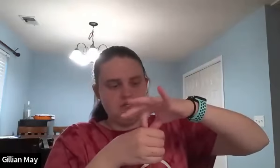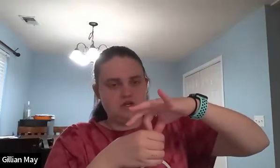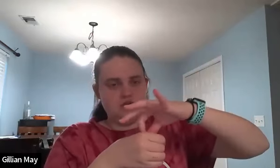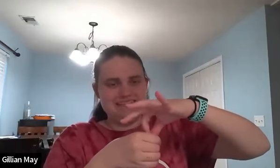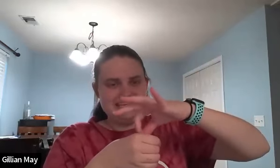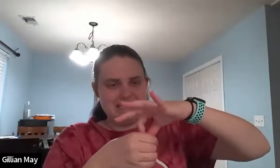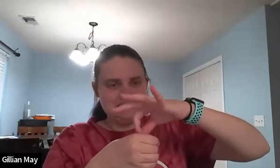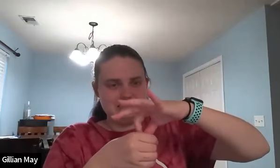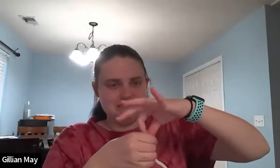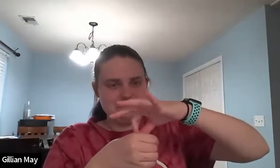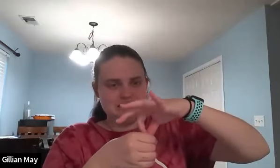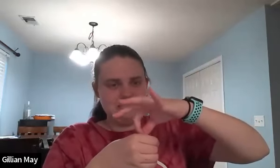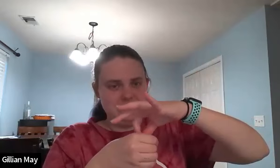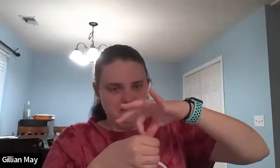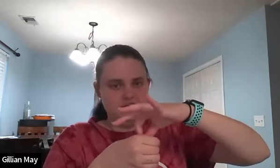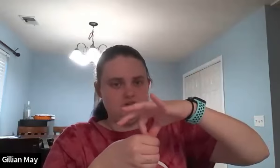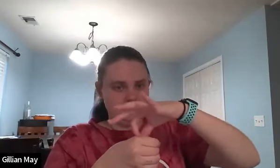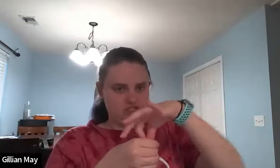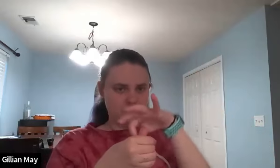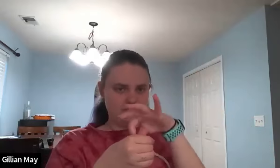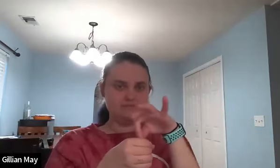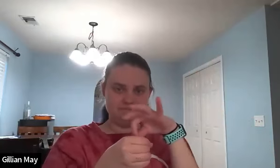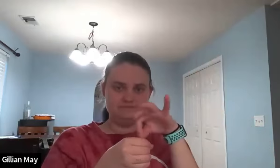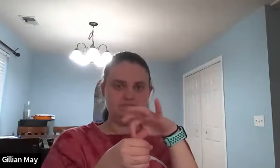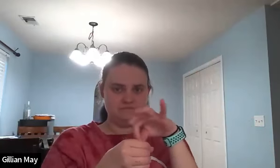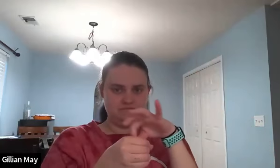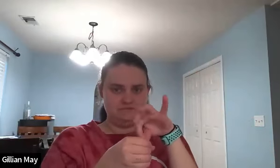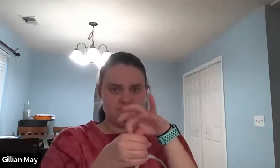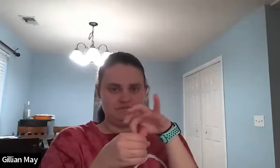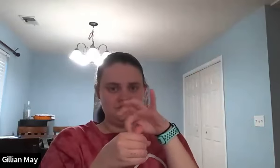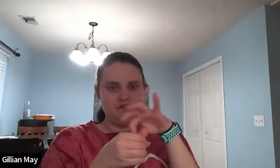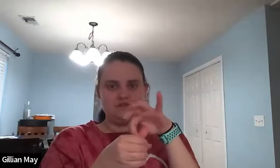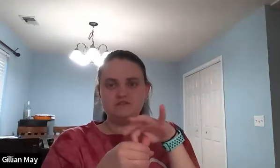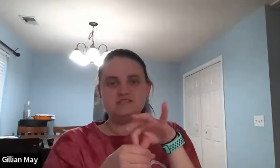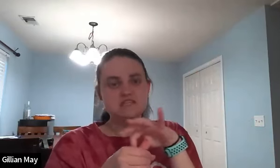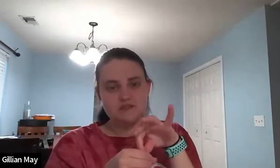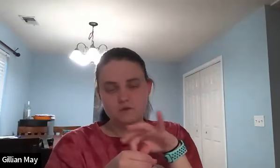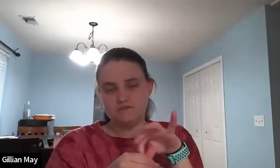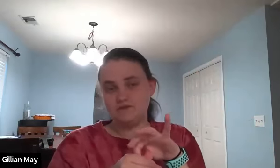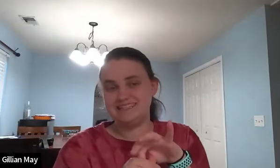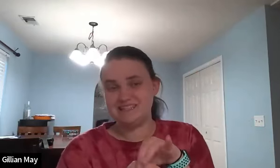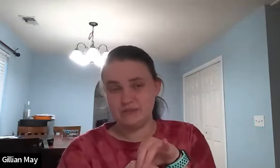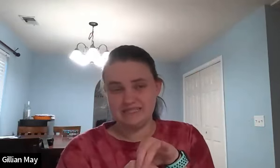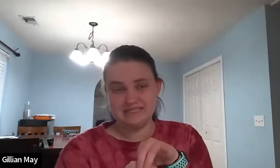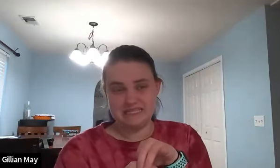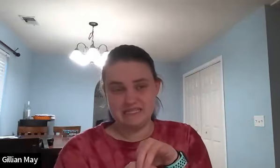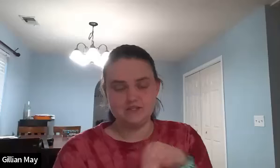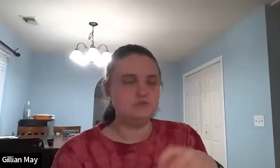you're going to go tea. And you're going to stir it. So this is another one. If you did sweet tea, you would